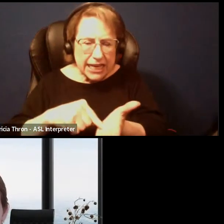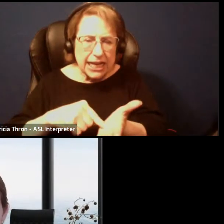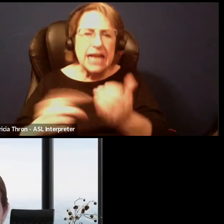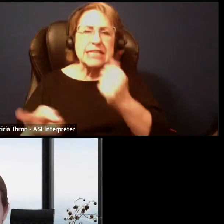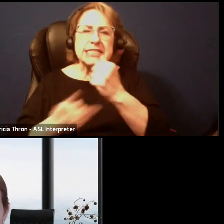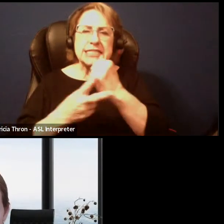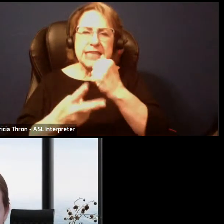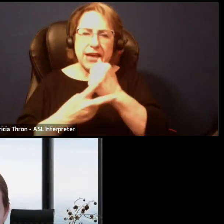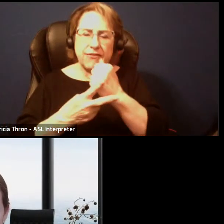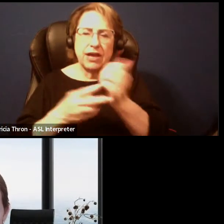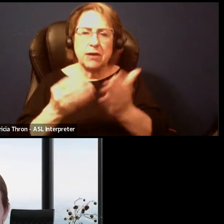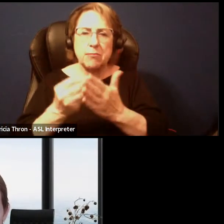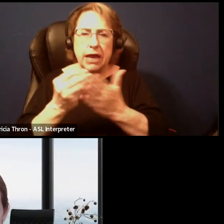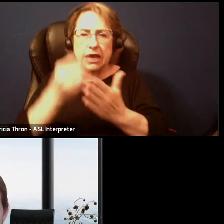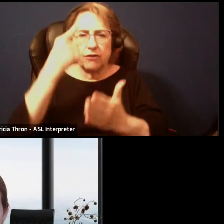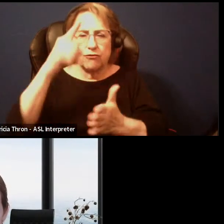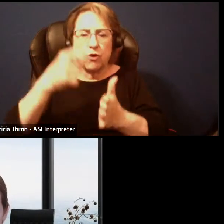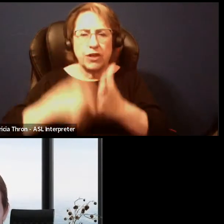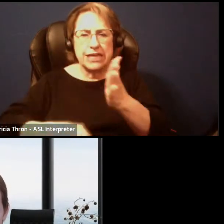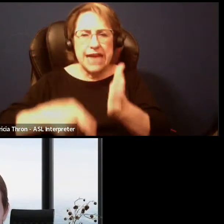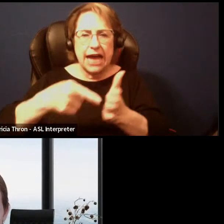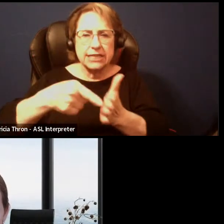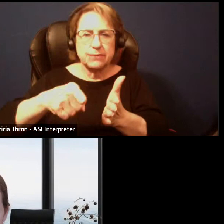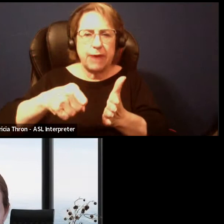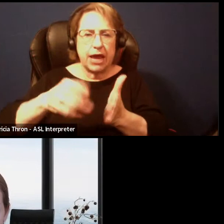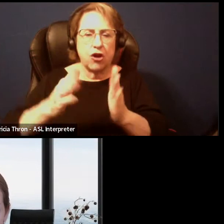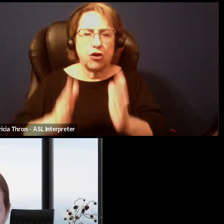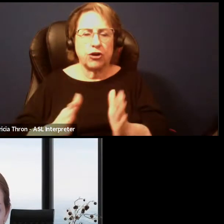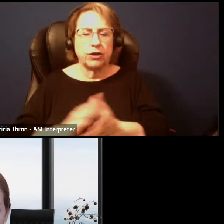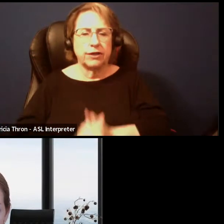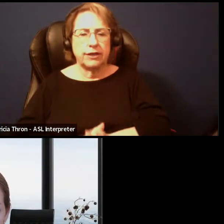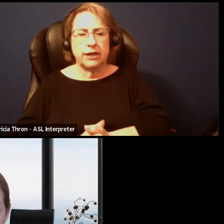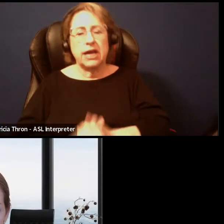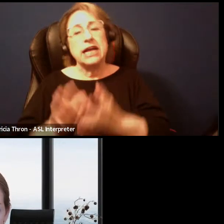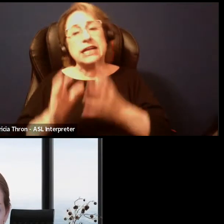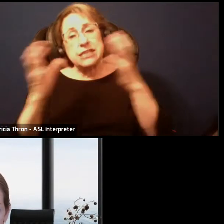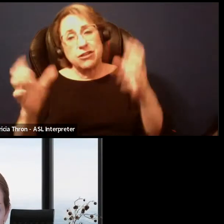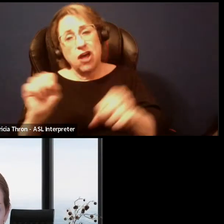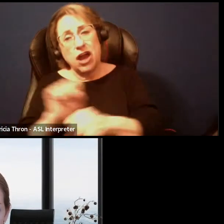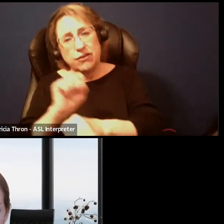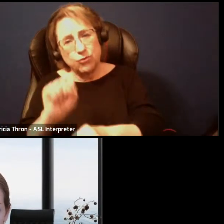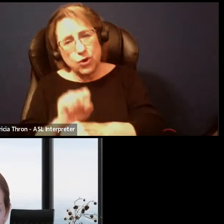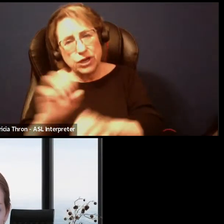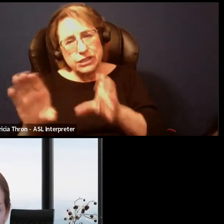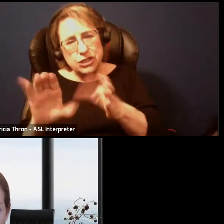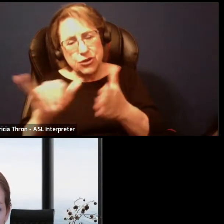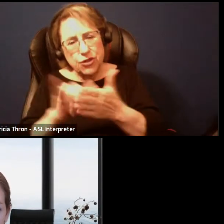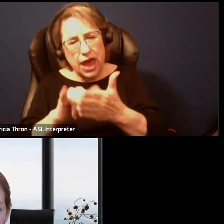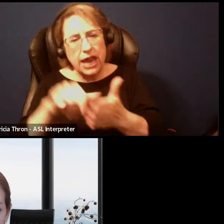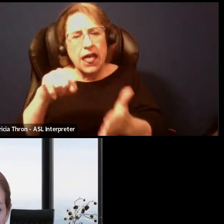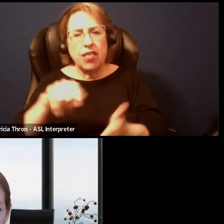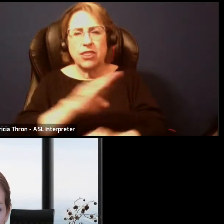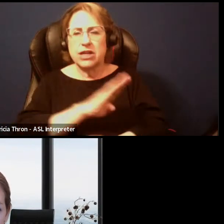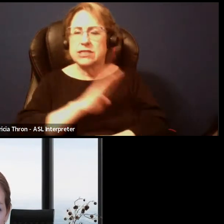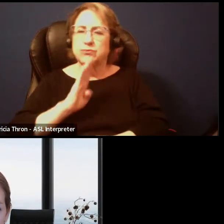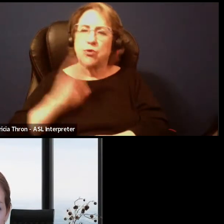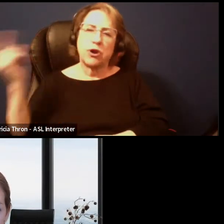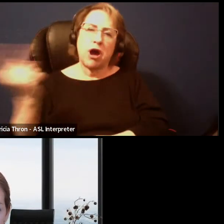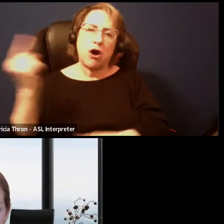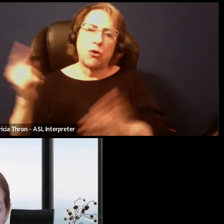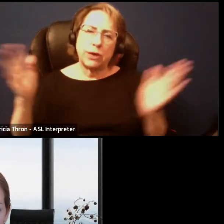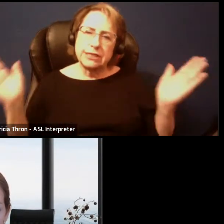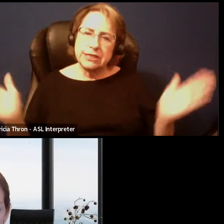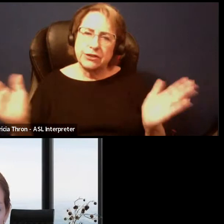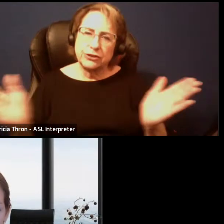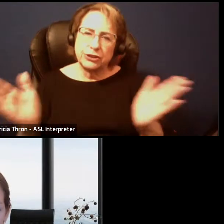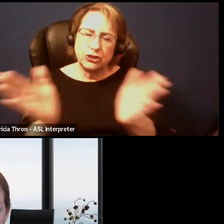work to do that. And this board has always pushed that, and to say,